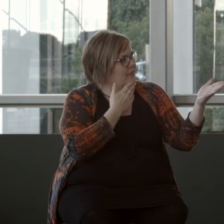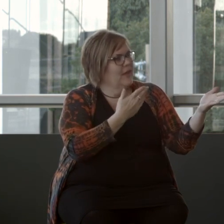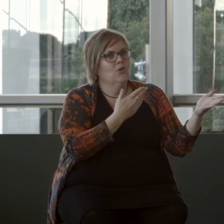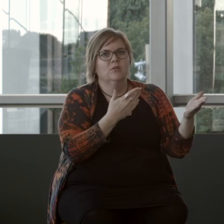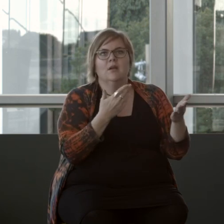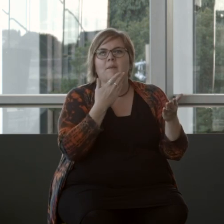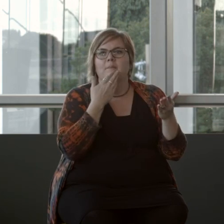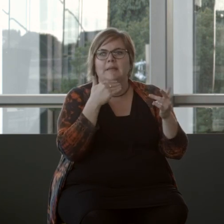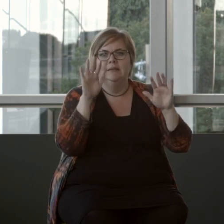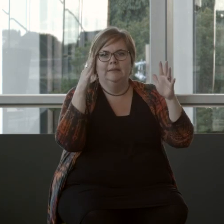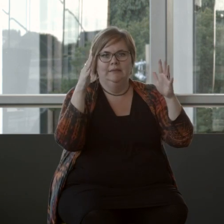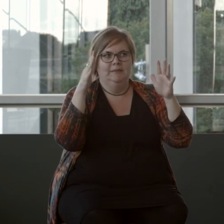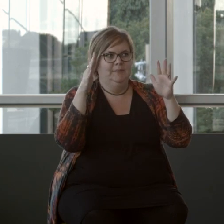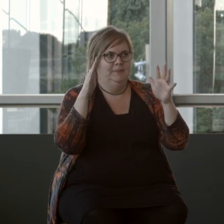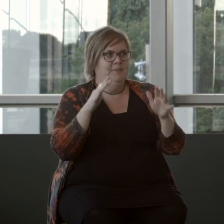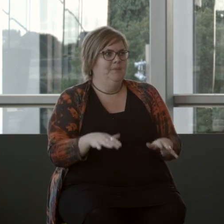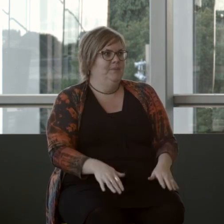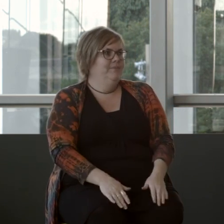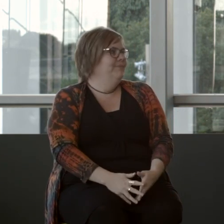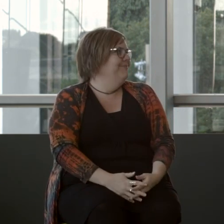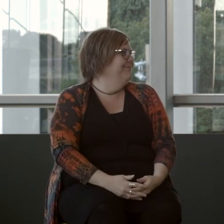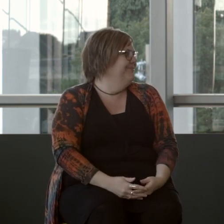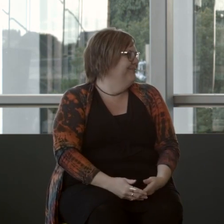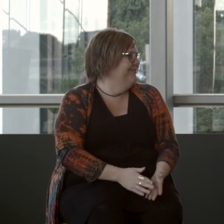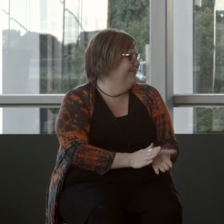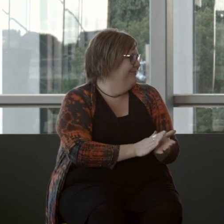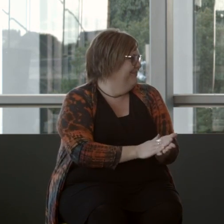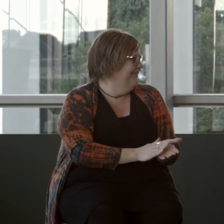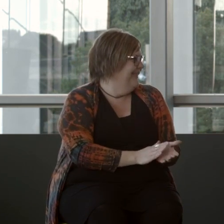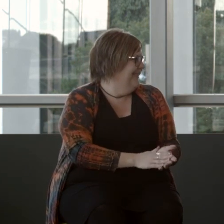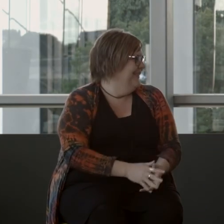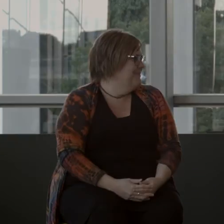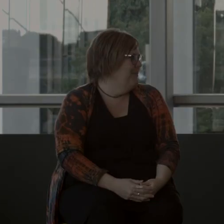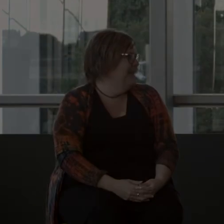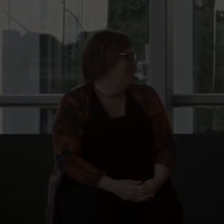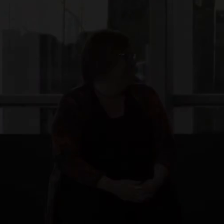me in warmly thanking everyone. Thank you. Thank you. Thank you.